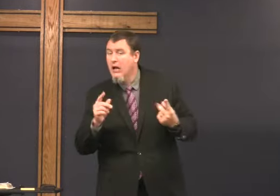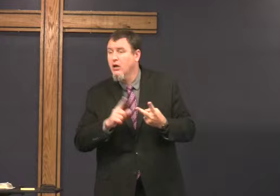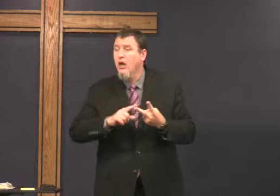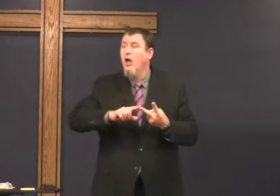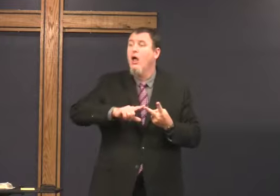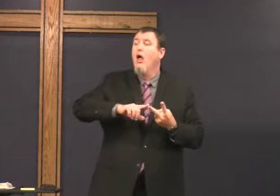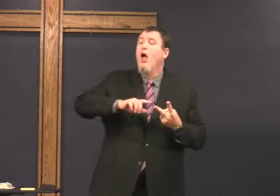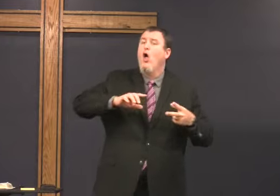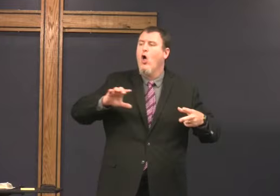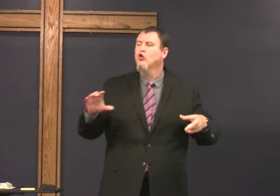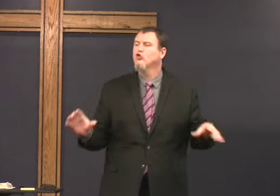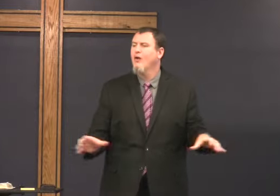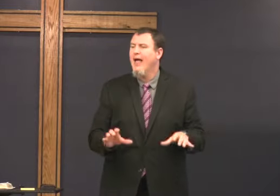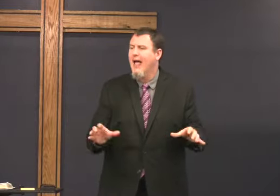We need to be humble, and